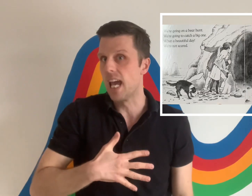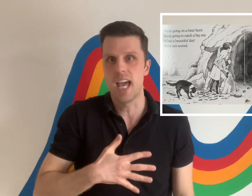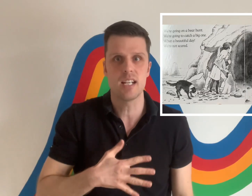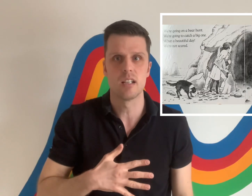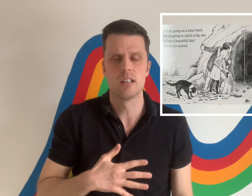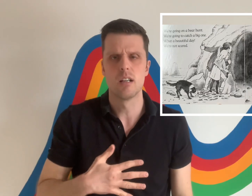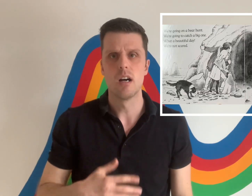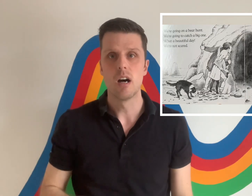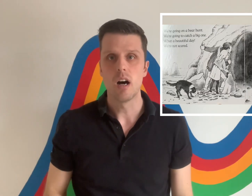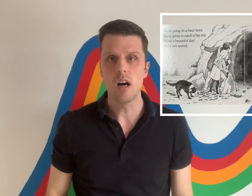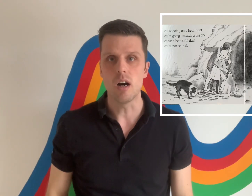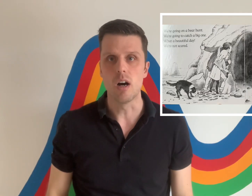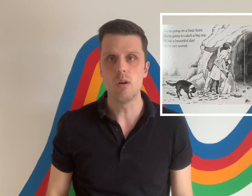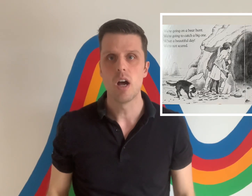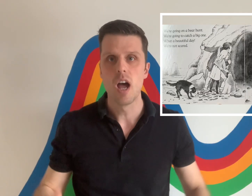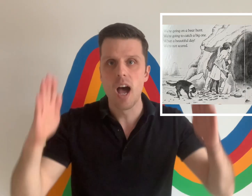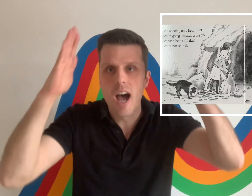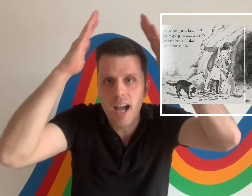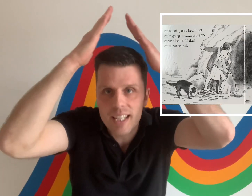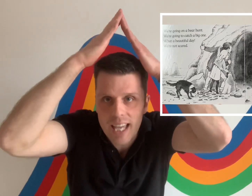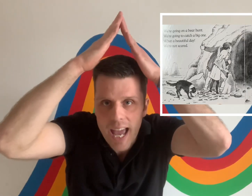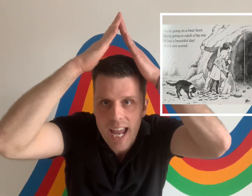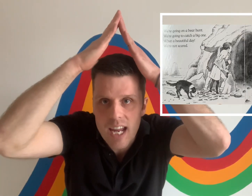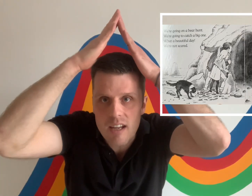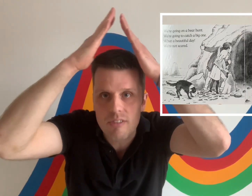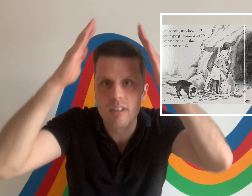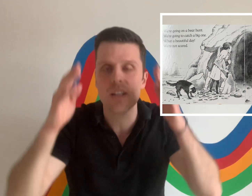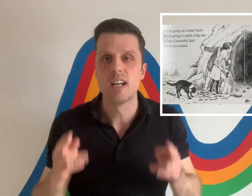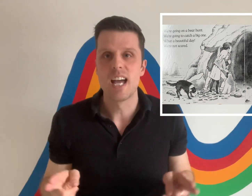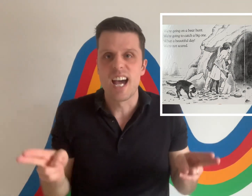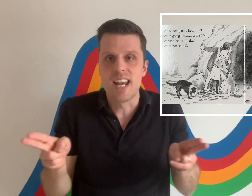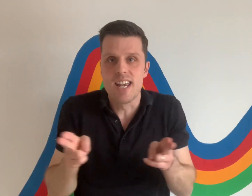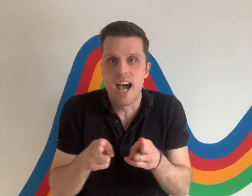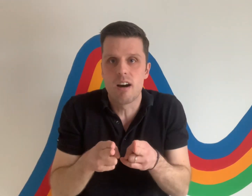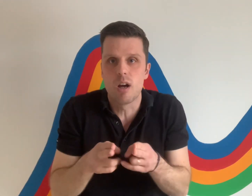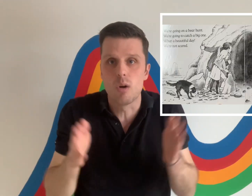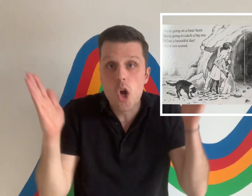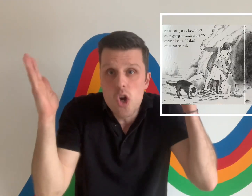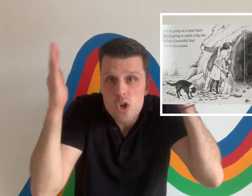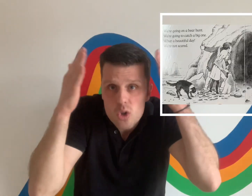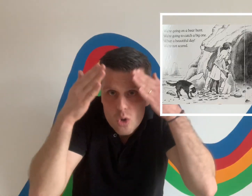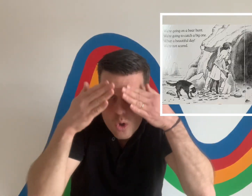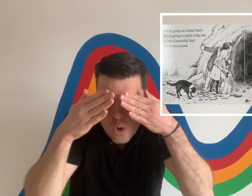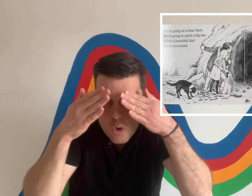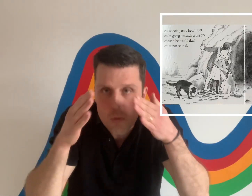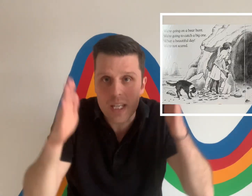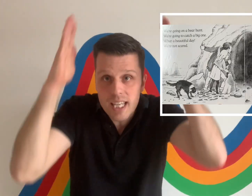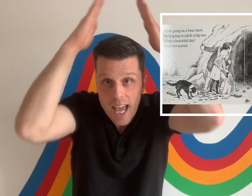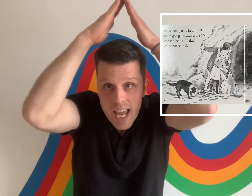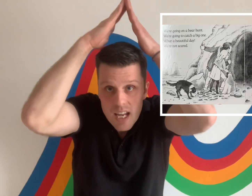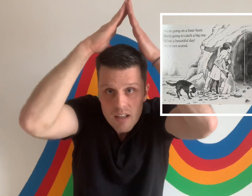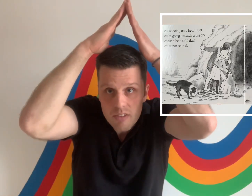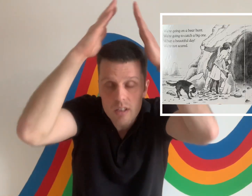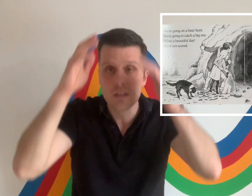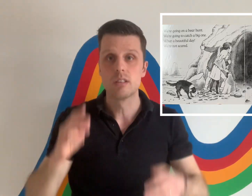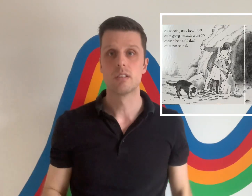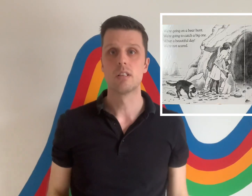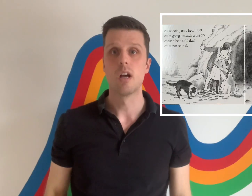scared. Uh-oh, a cave. A narrow, gloomy cave.